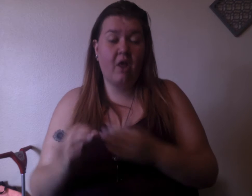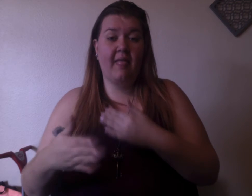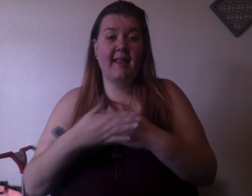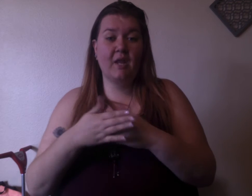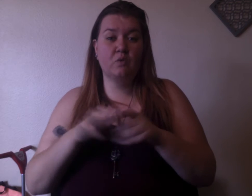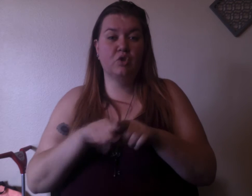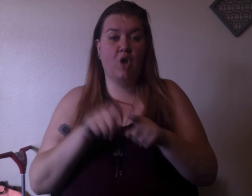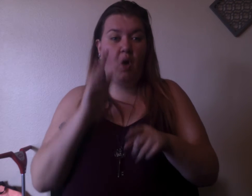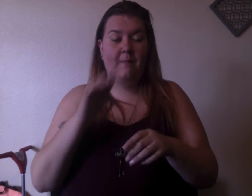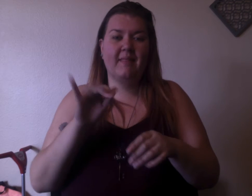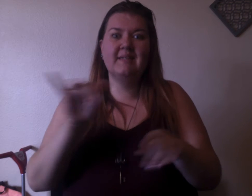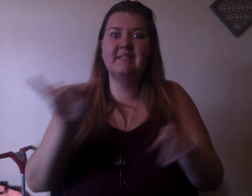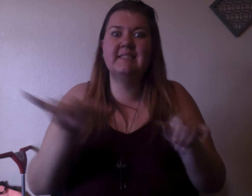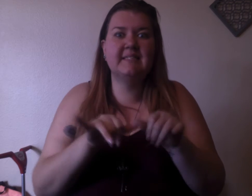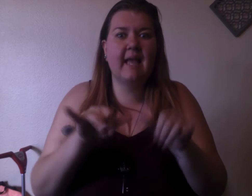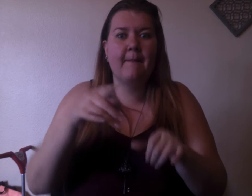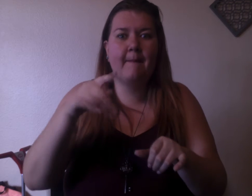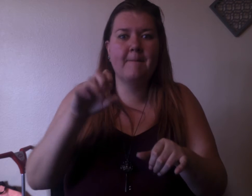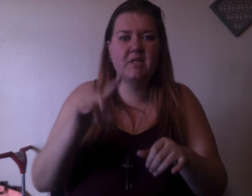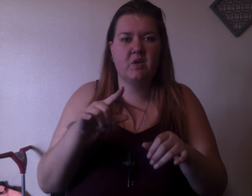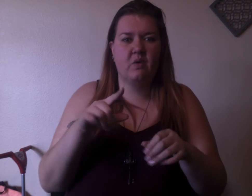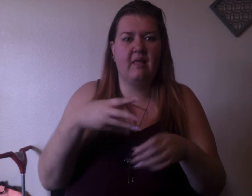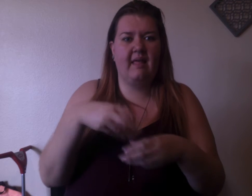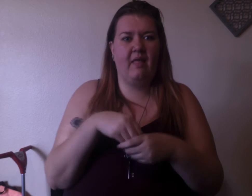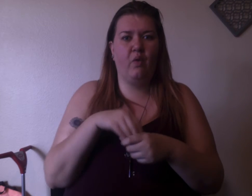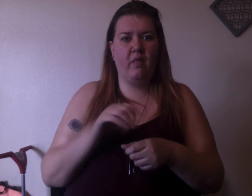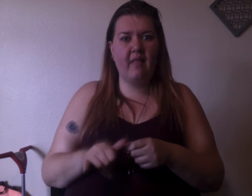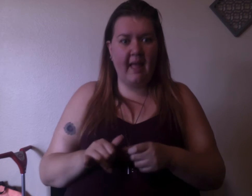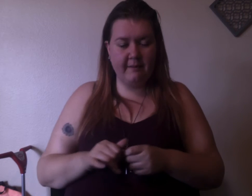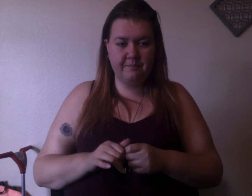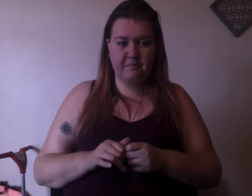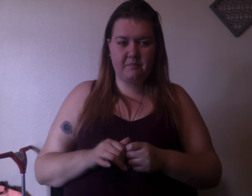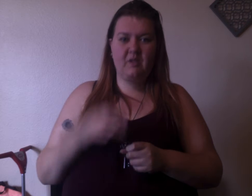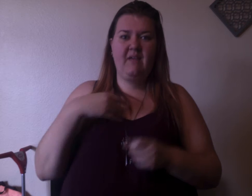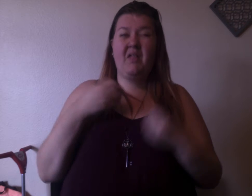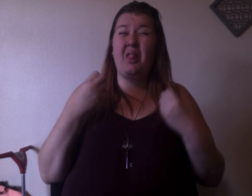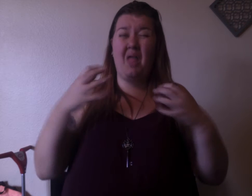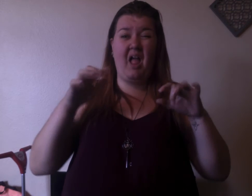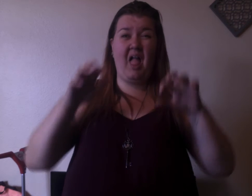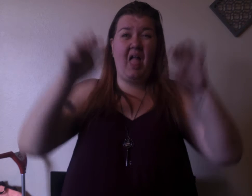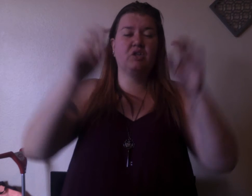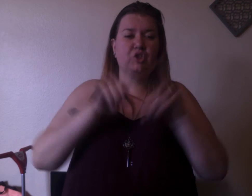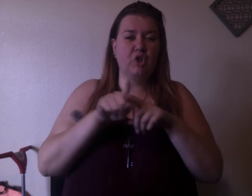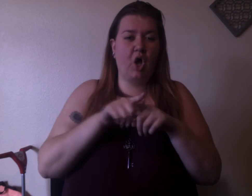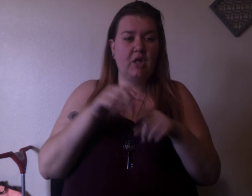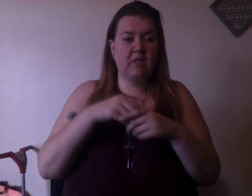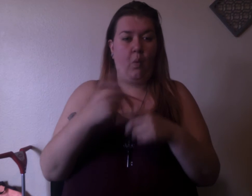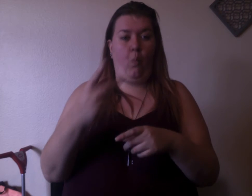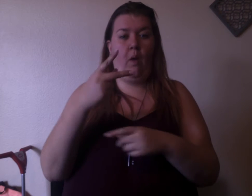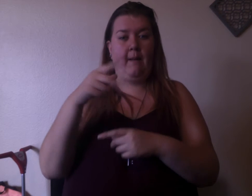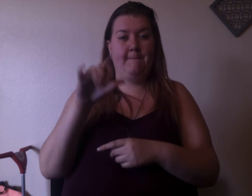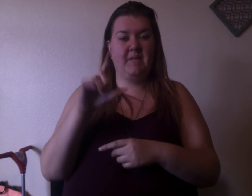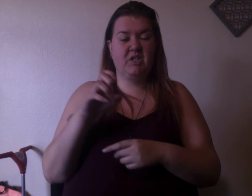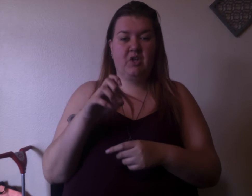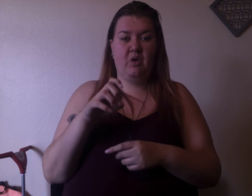be in that same pixel. They'll actually be within, you'd have to get a ton of stars within that one pixel, even though they're so far apart.